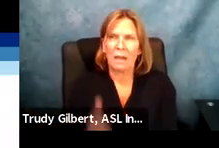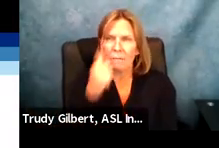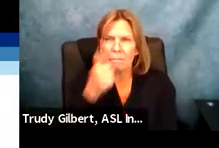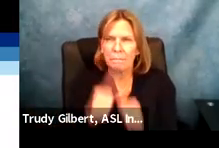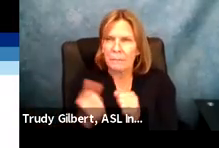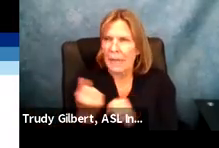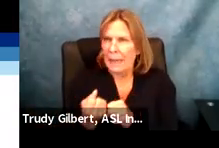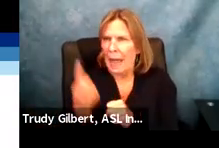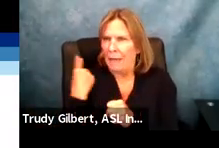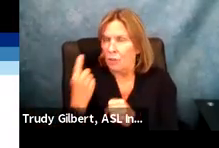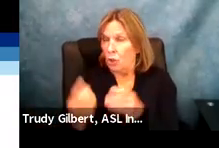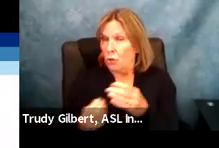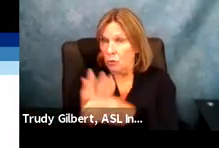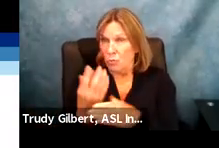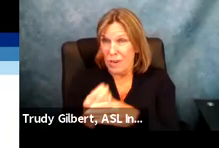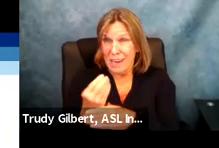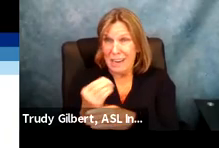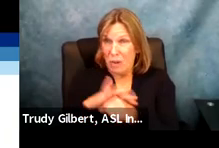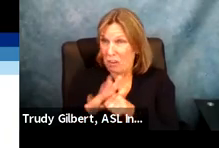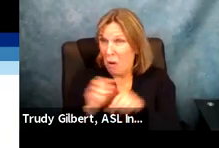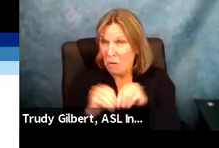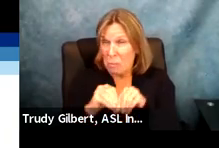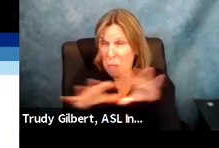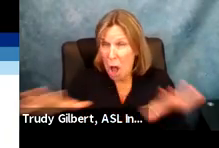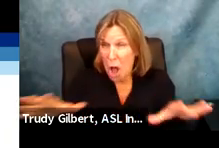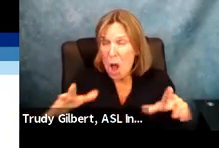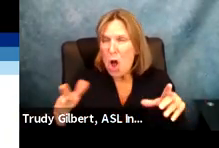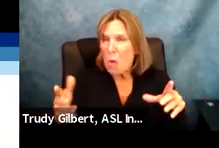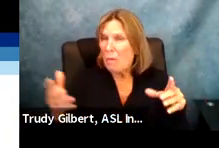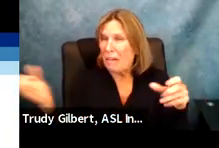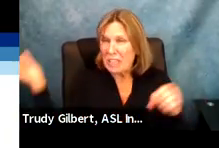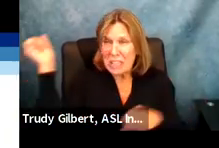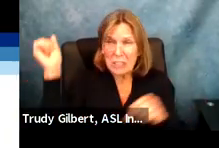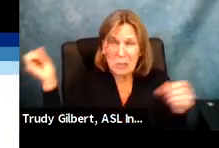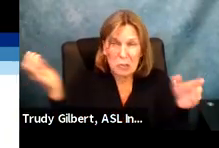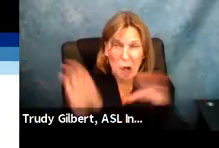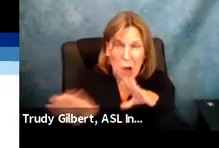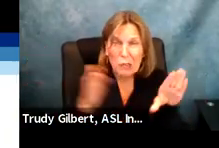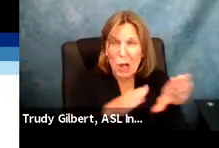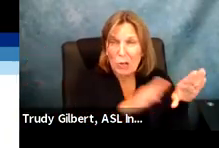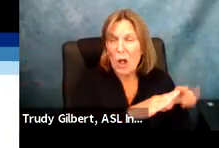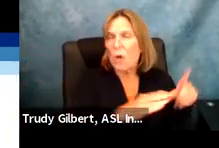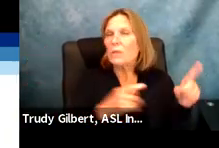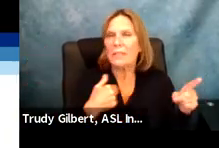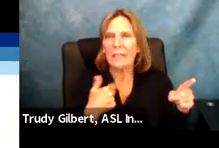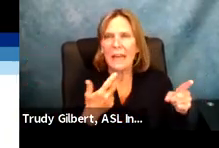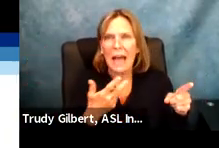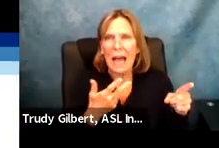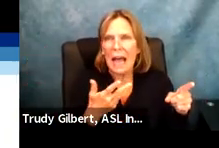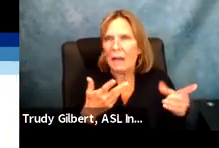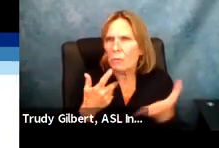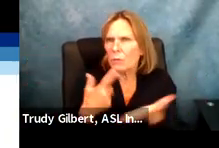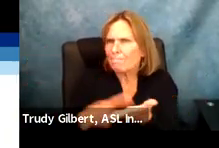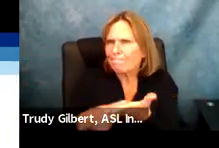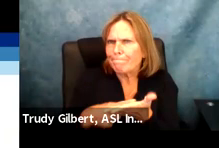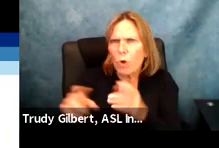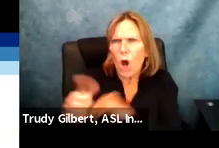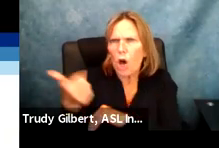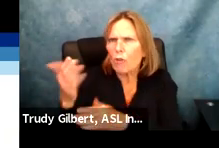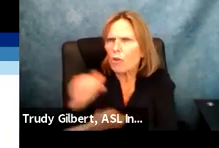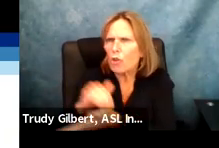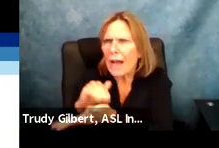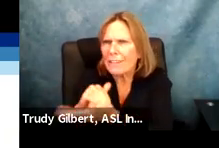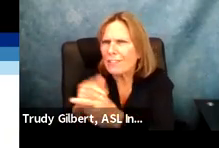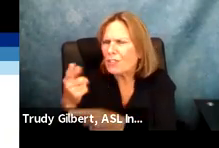when everything was shutting down and I was working with some of my other ICU colleagues who care for adults, and we were really worried about the number